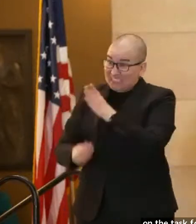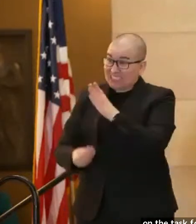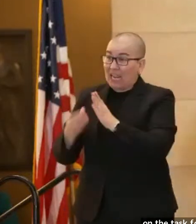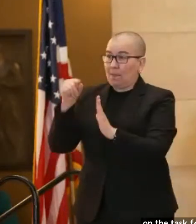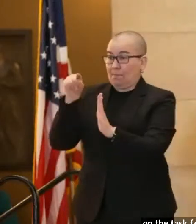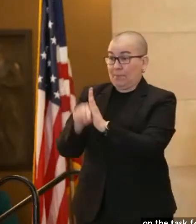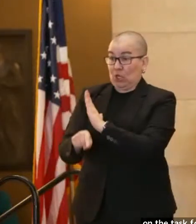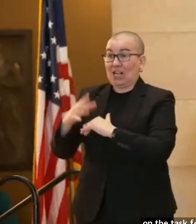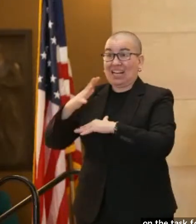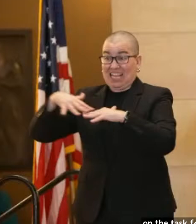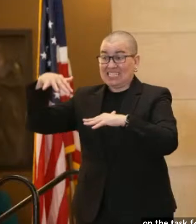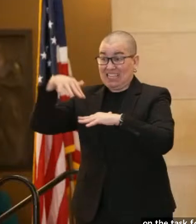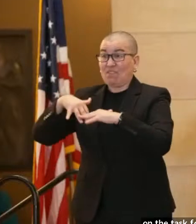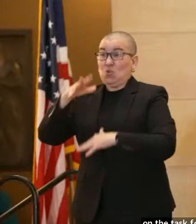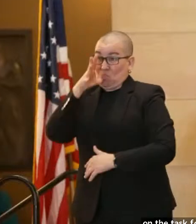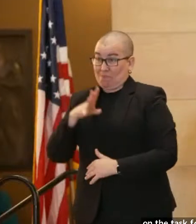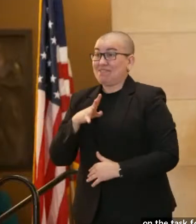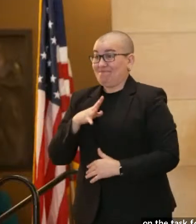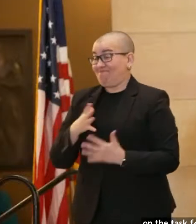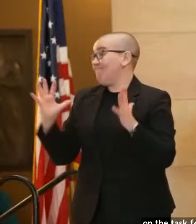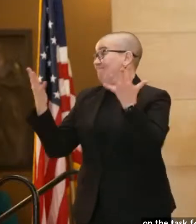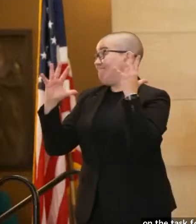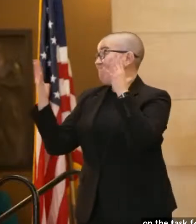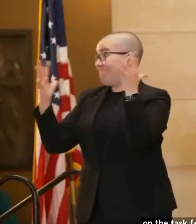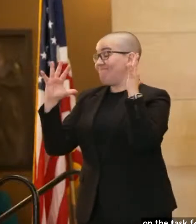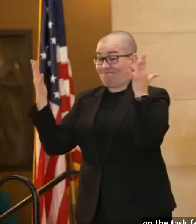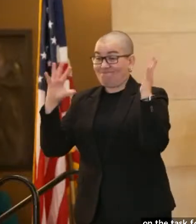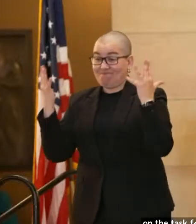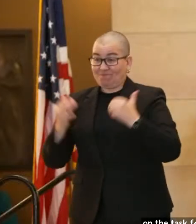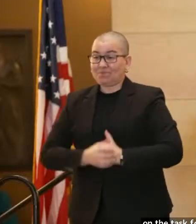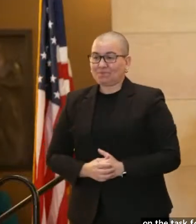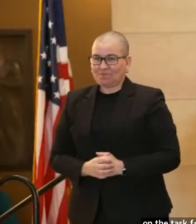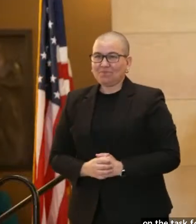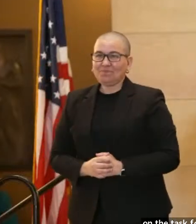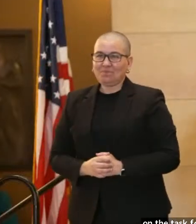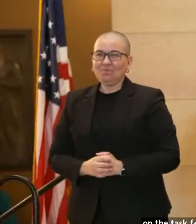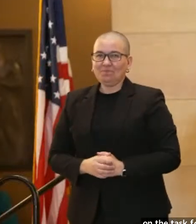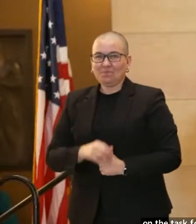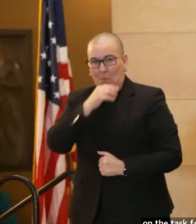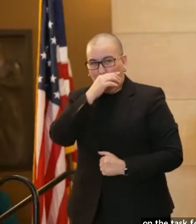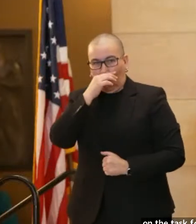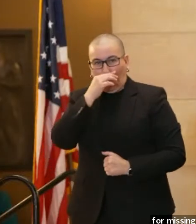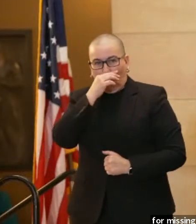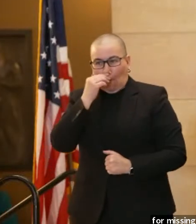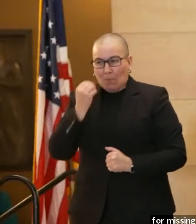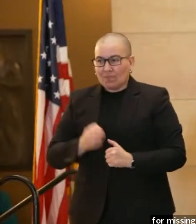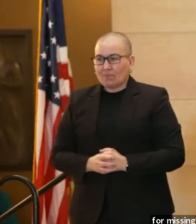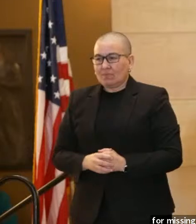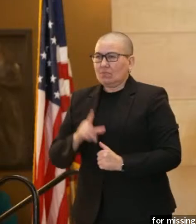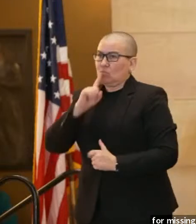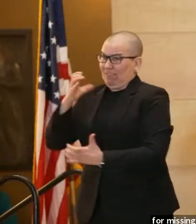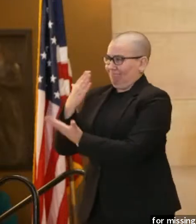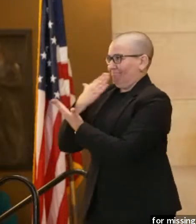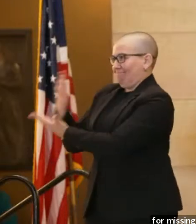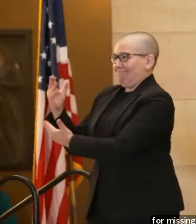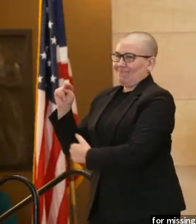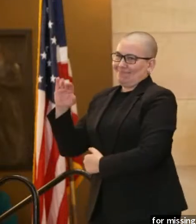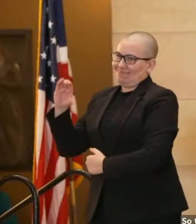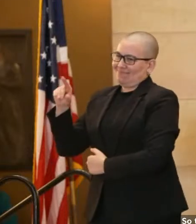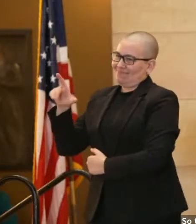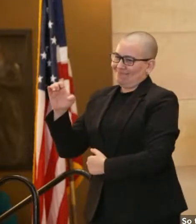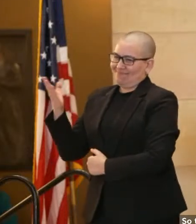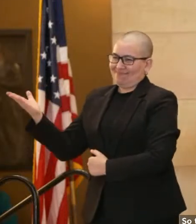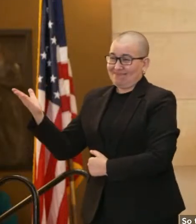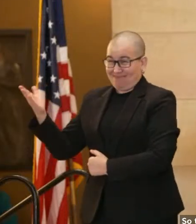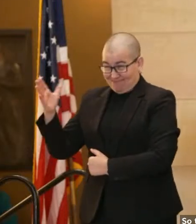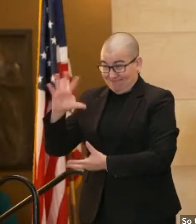So So thank you, Nicole, and your 22 plus